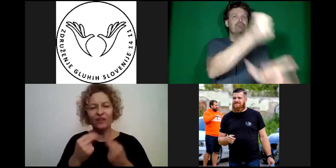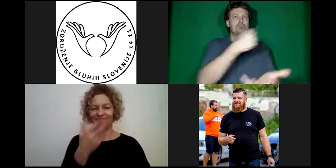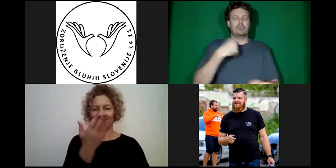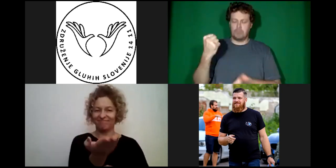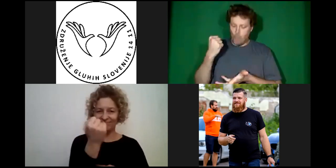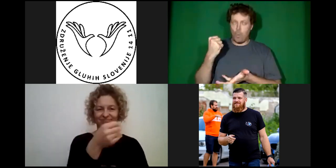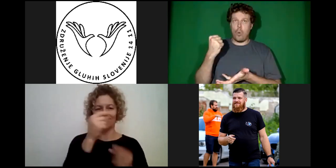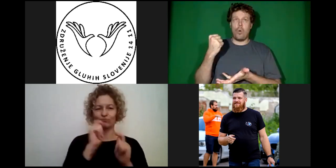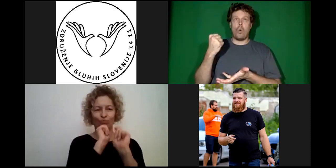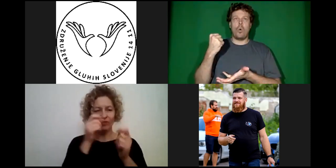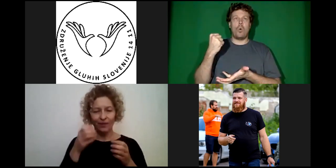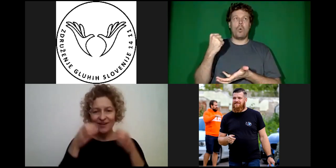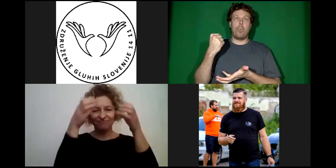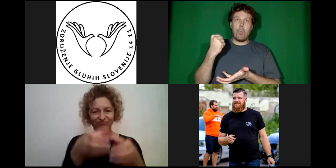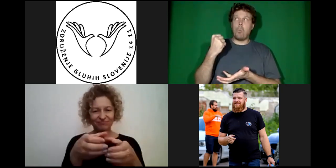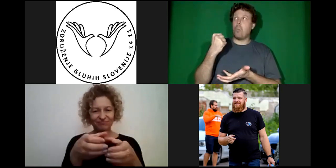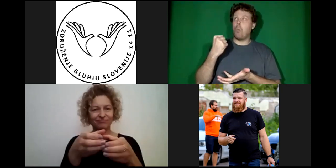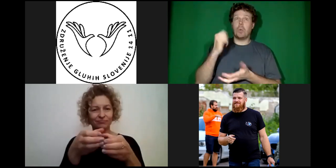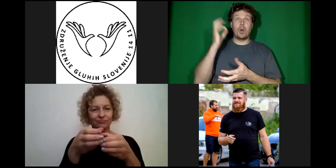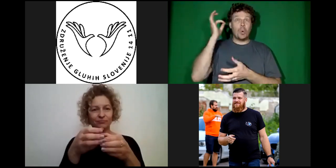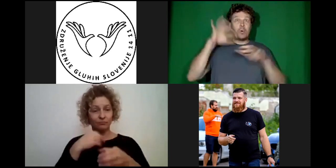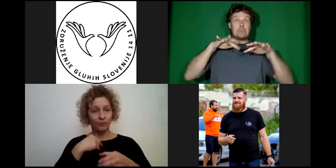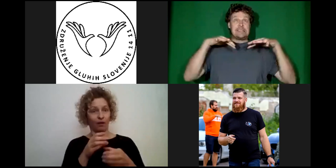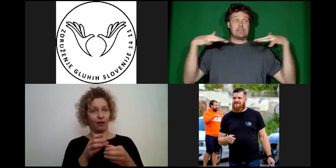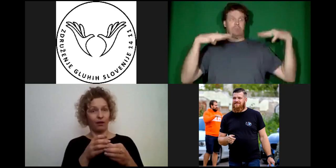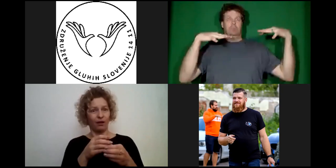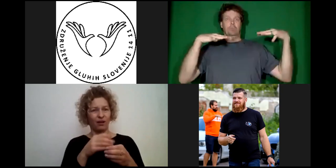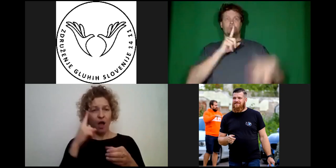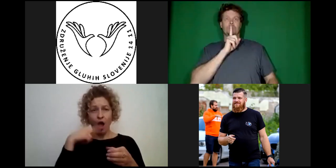And I got this cup. I was selected